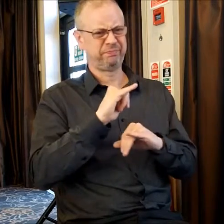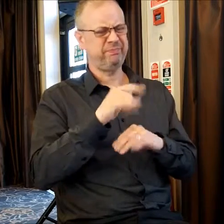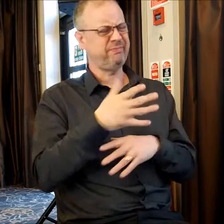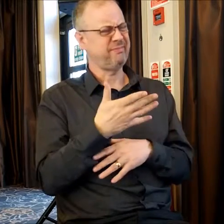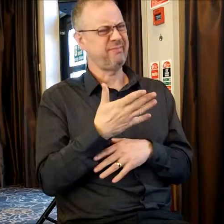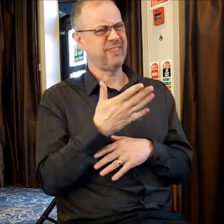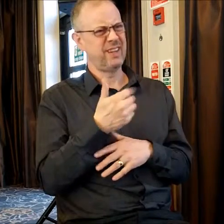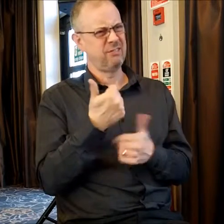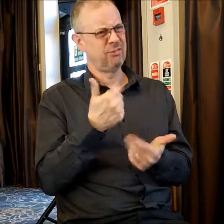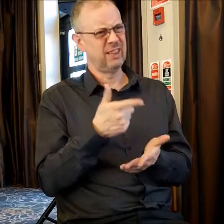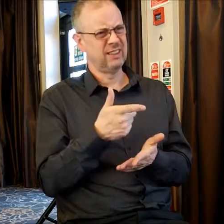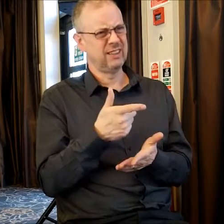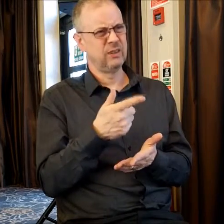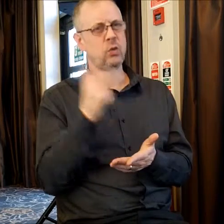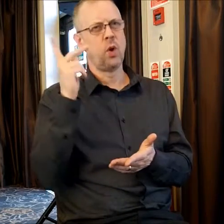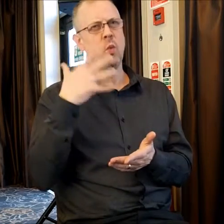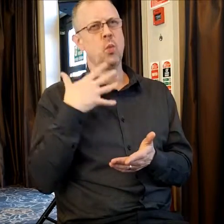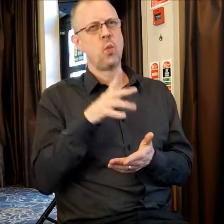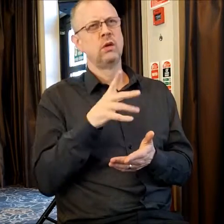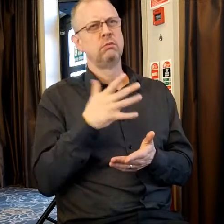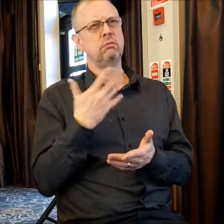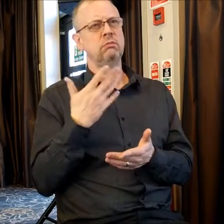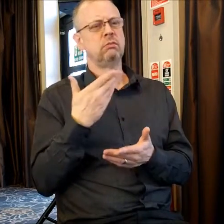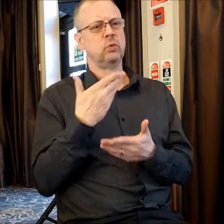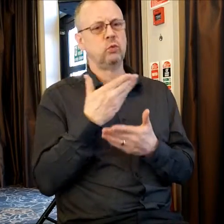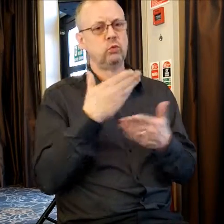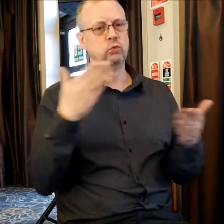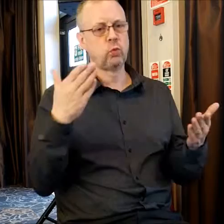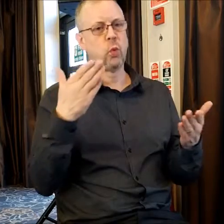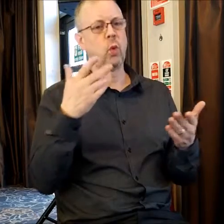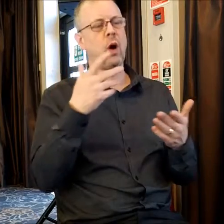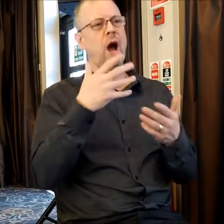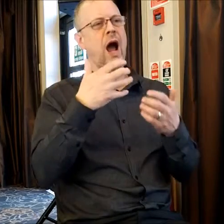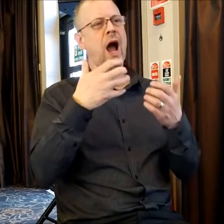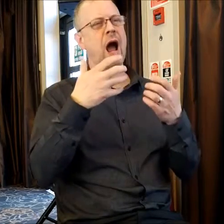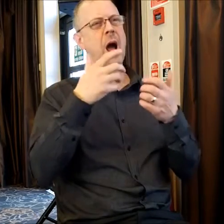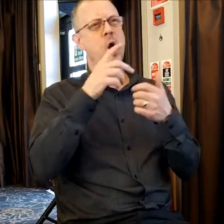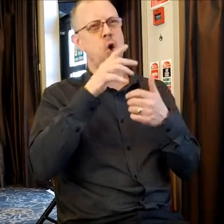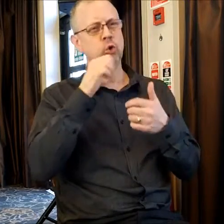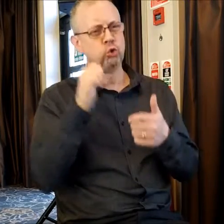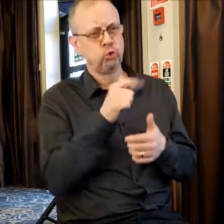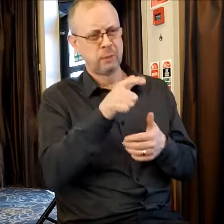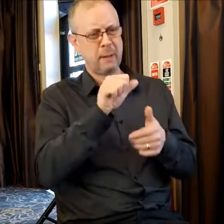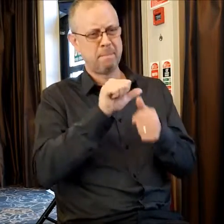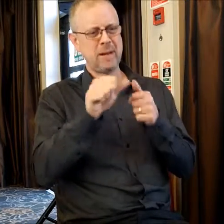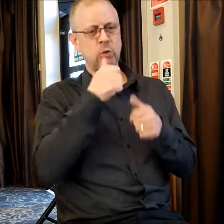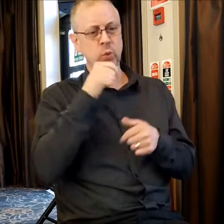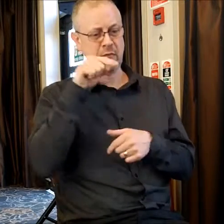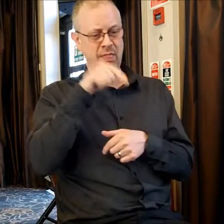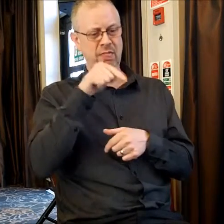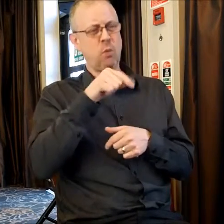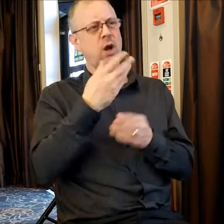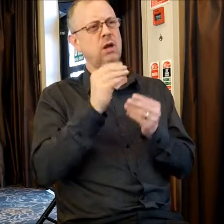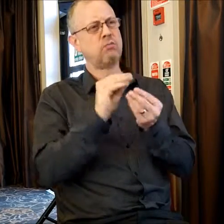to promote the idea that these products should be used, they should be used in the right applications. It's not good enough just to